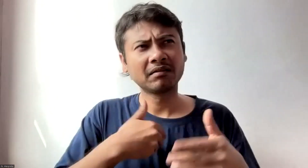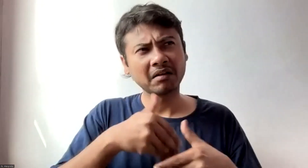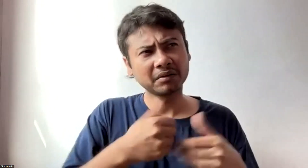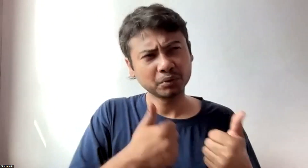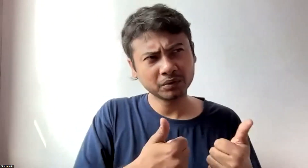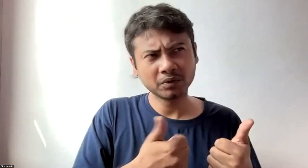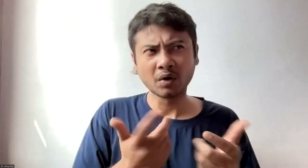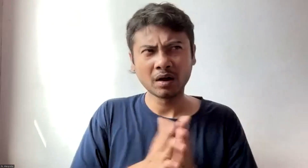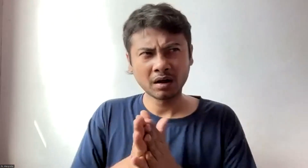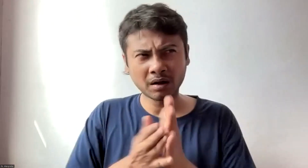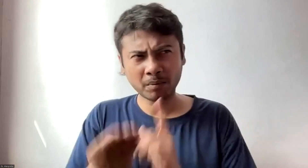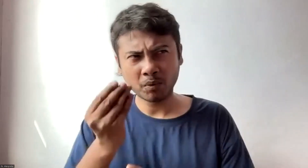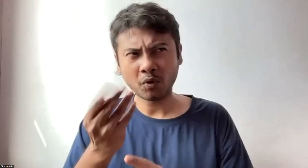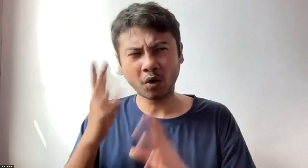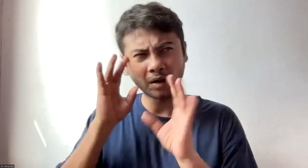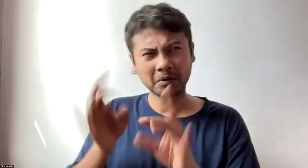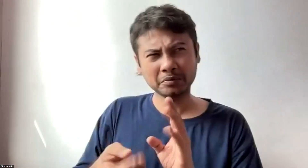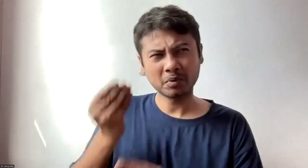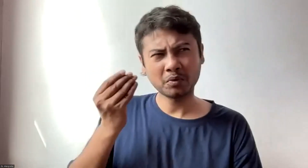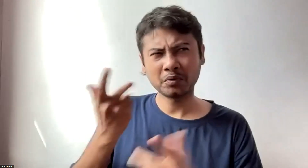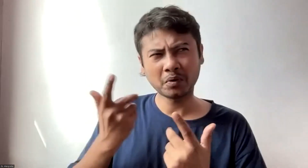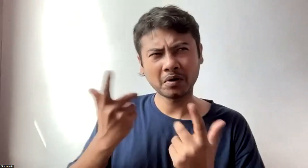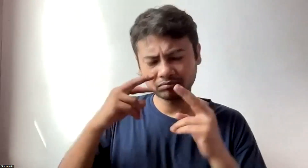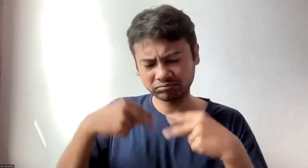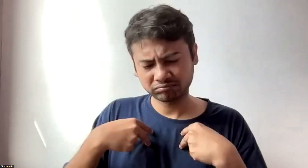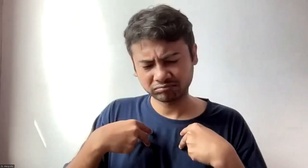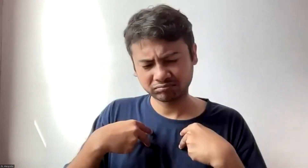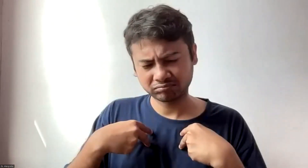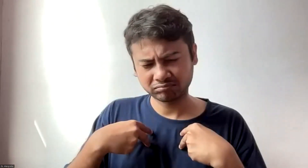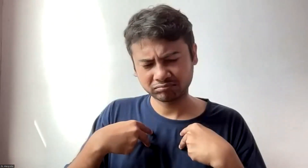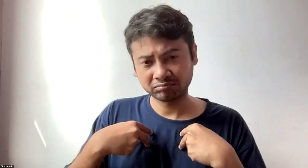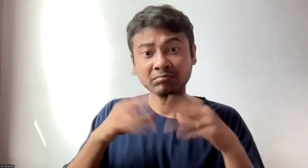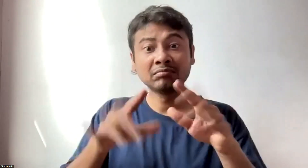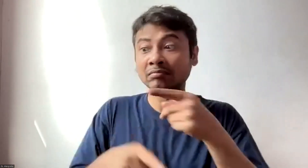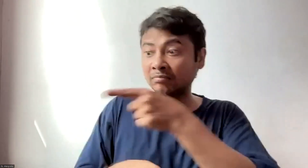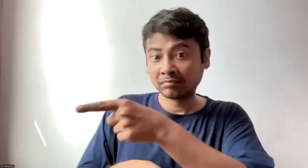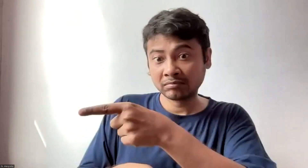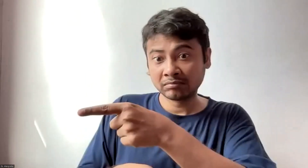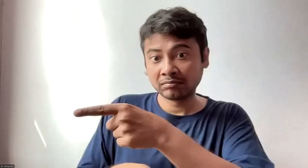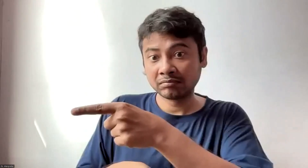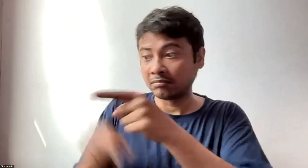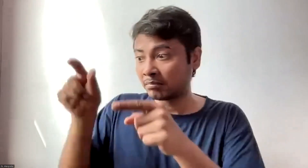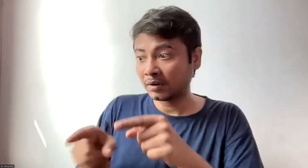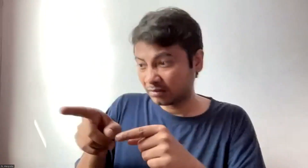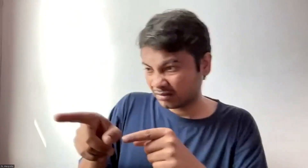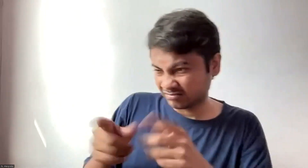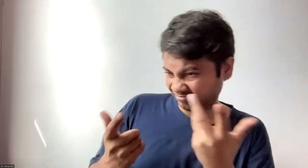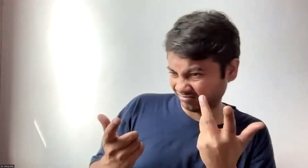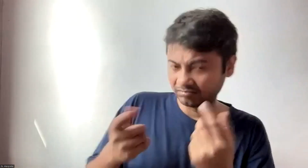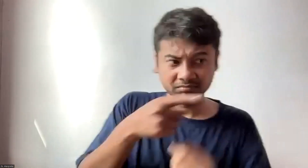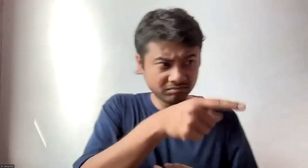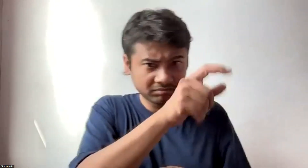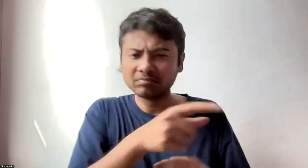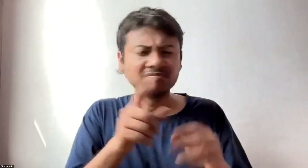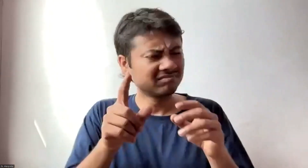must keep a check on our thoughts. What the opposite person is doing, don't worry. You just be bothered about